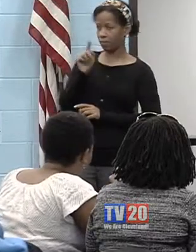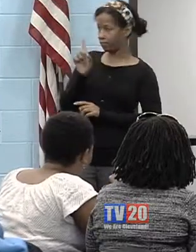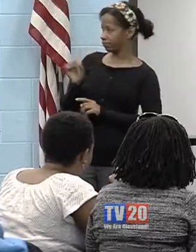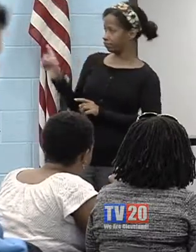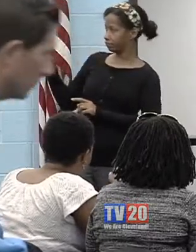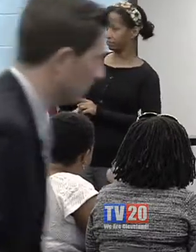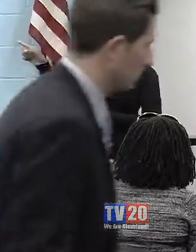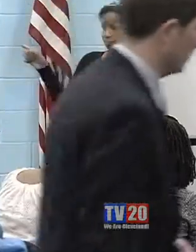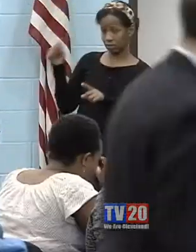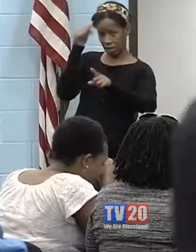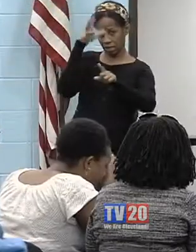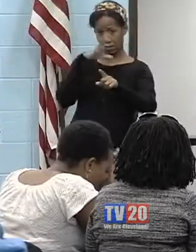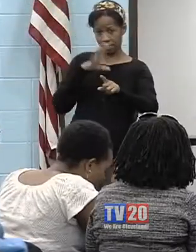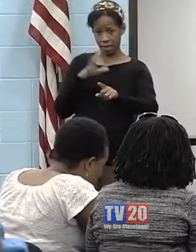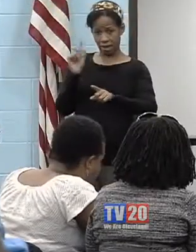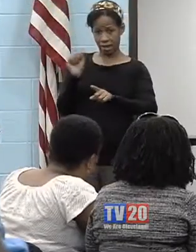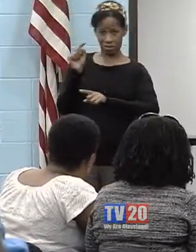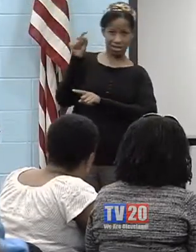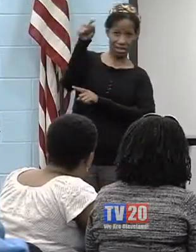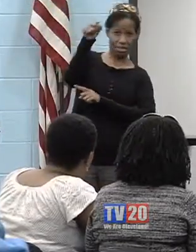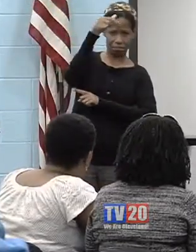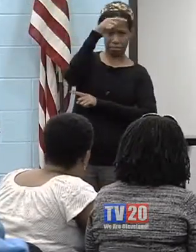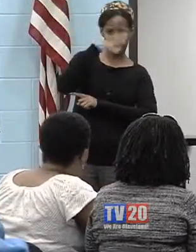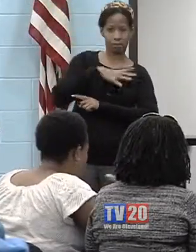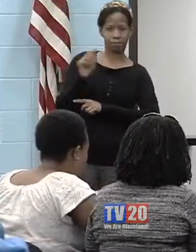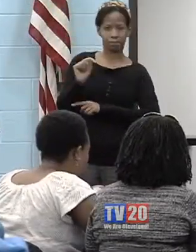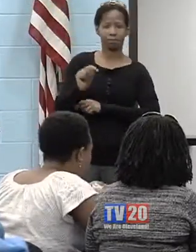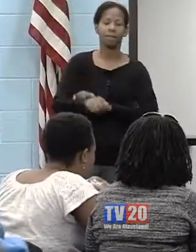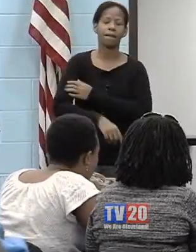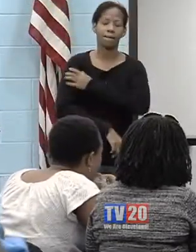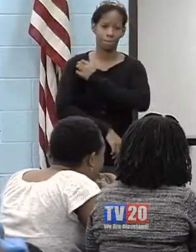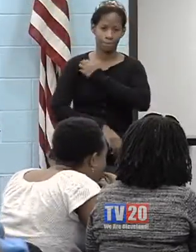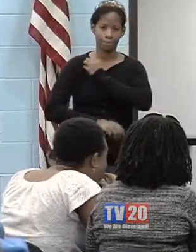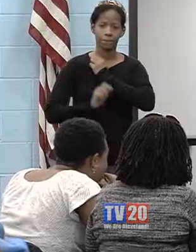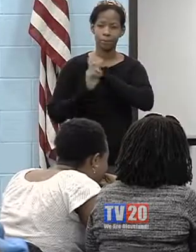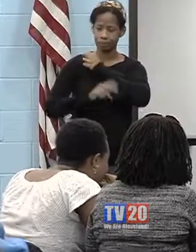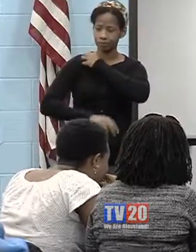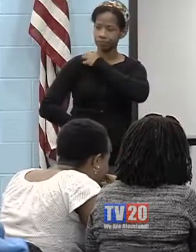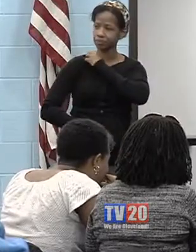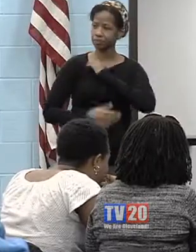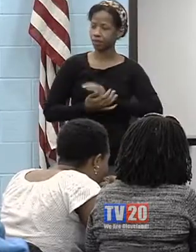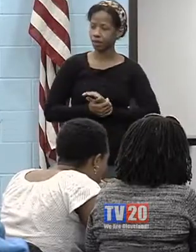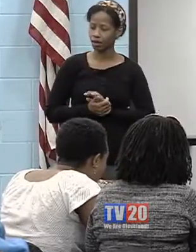me. Men's restroom is on the opposite side of the wall through the doors.